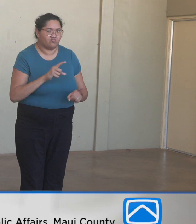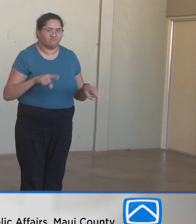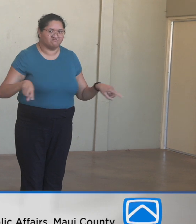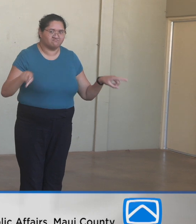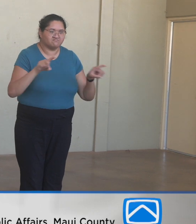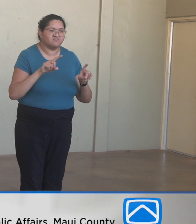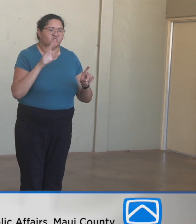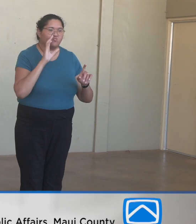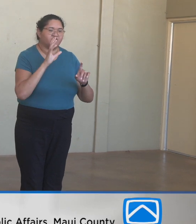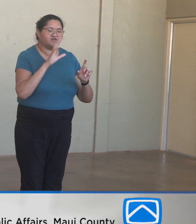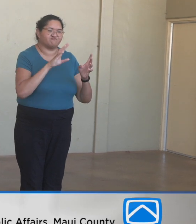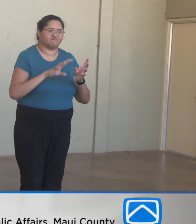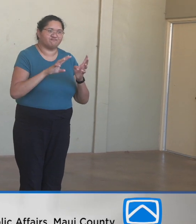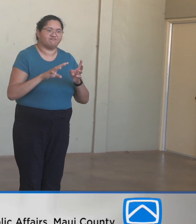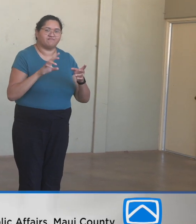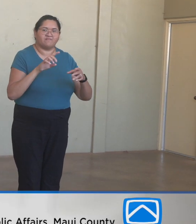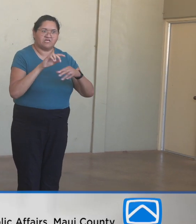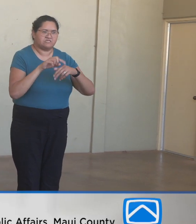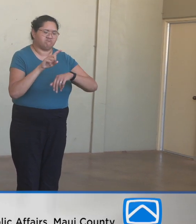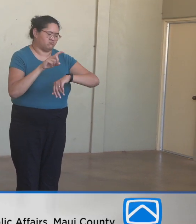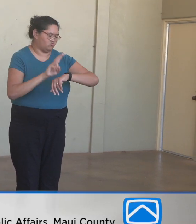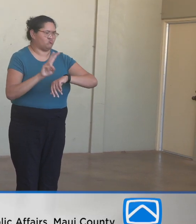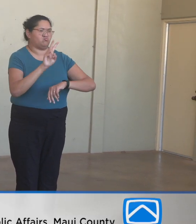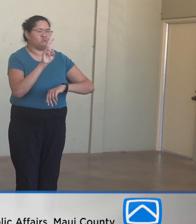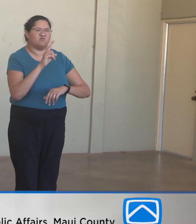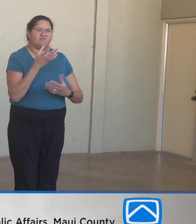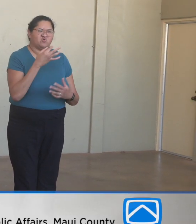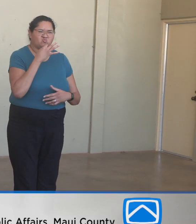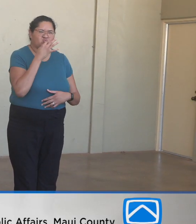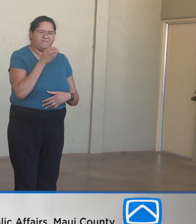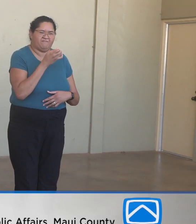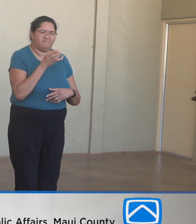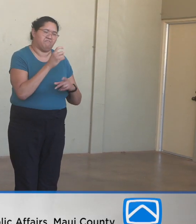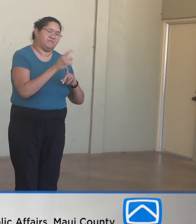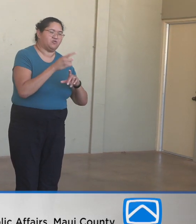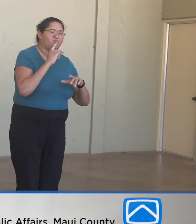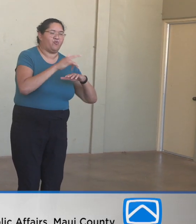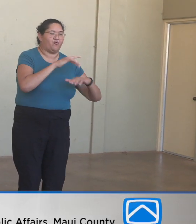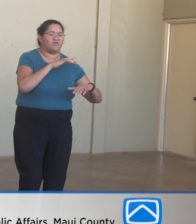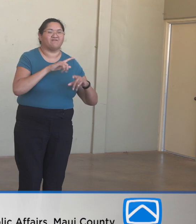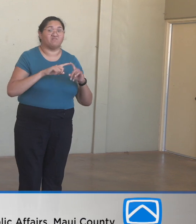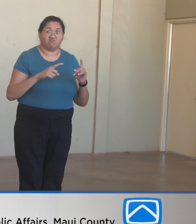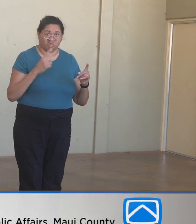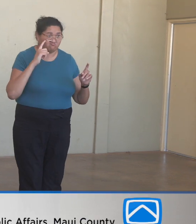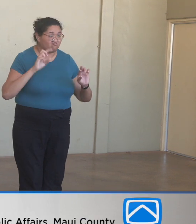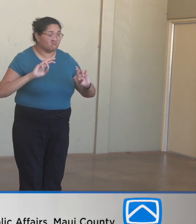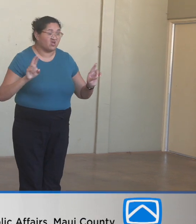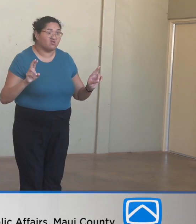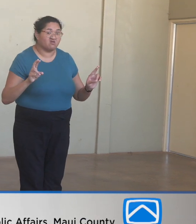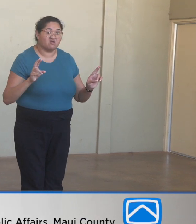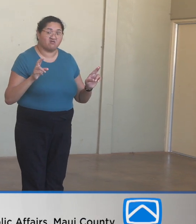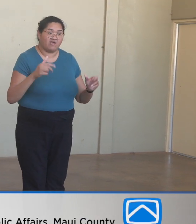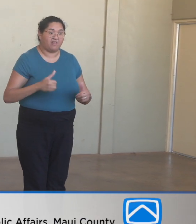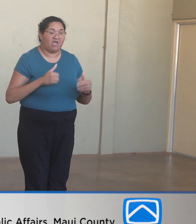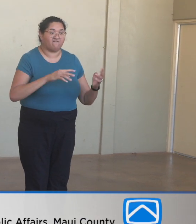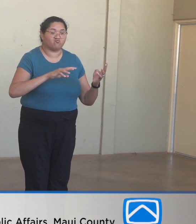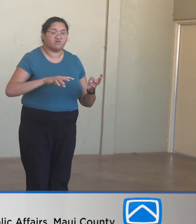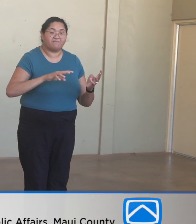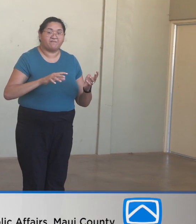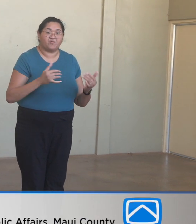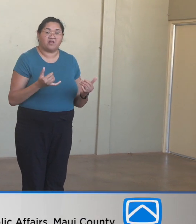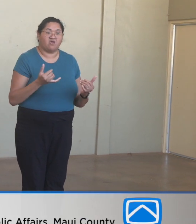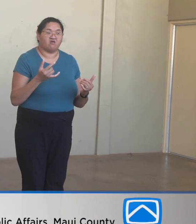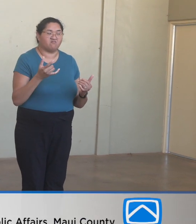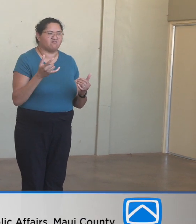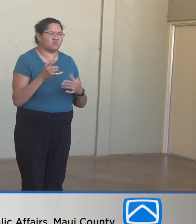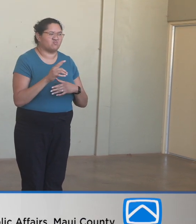promise to live stream at 2 o'clock. We're about a couple of minutes early, but are we good to go on the live stream? I